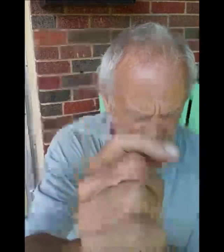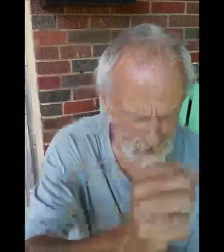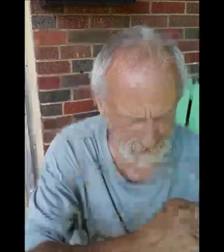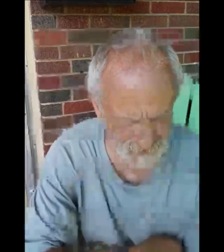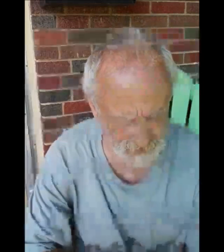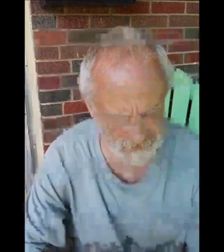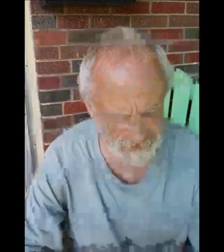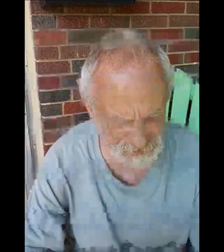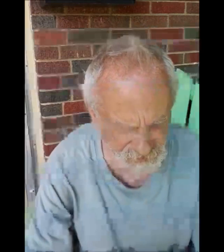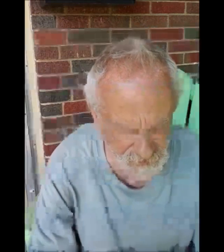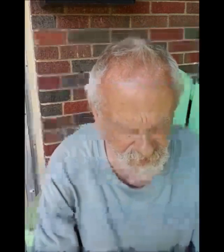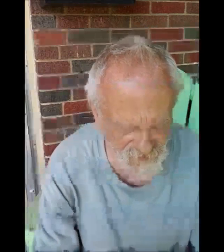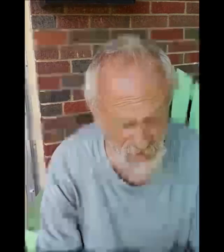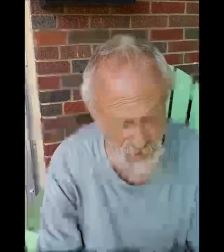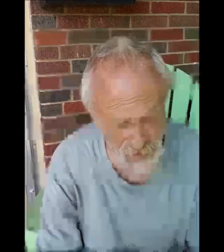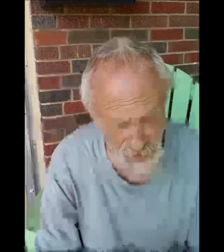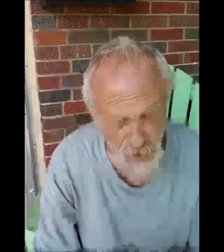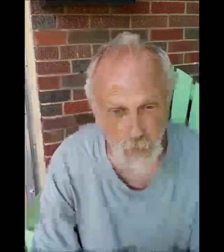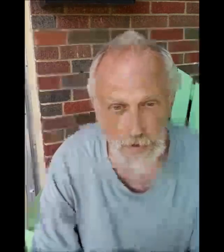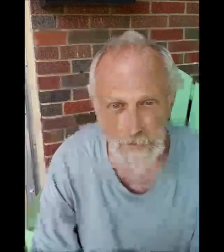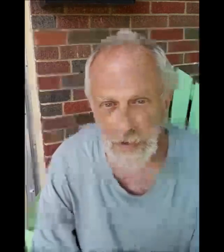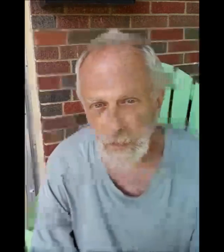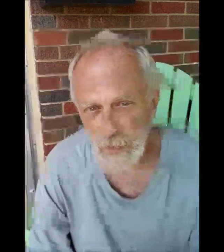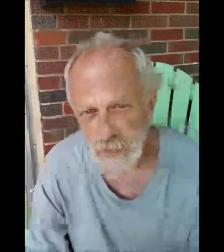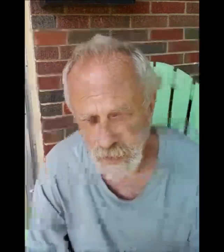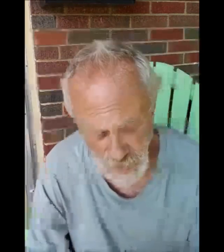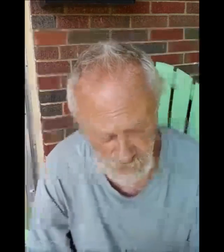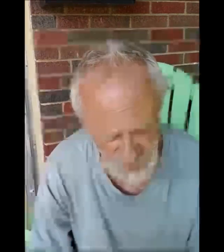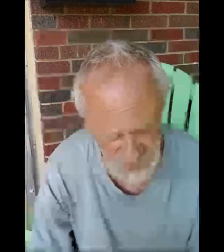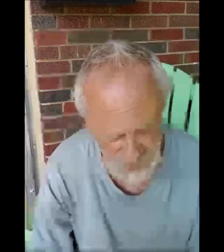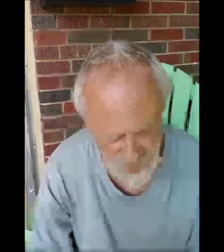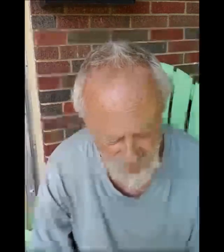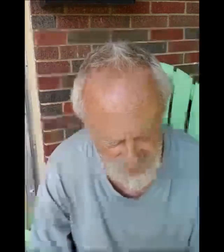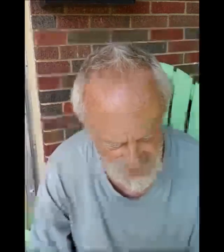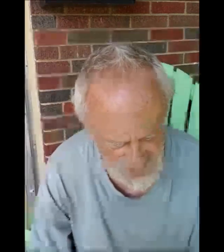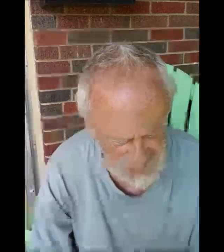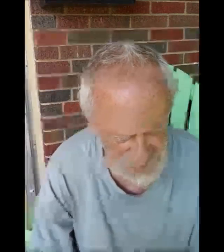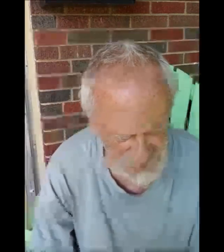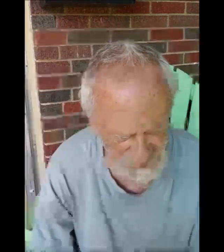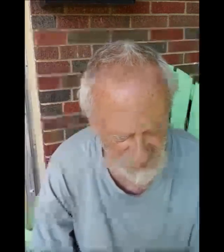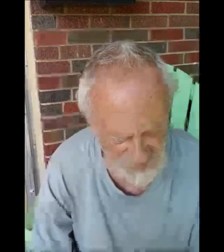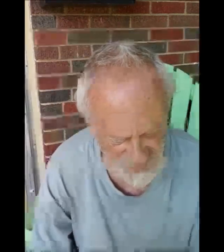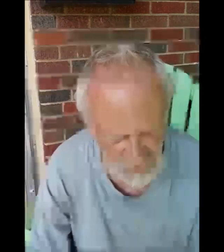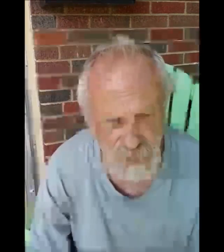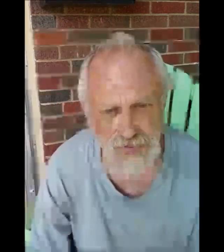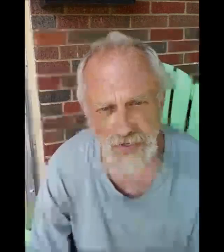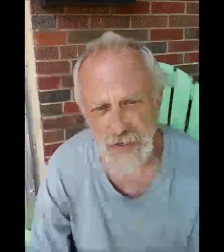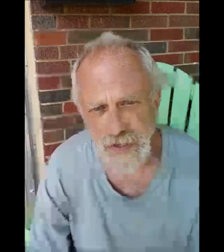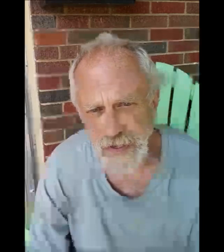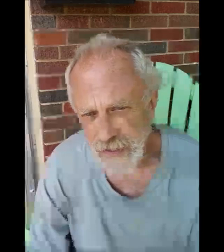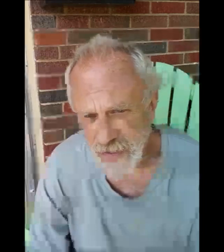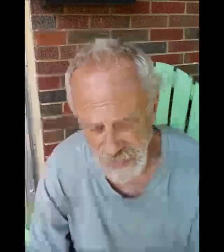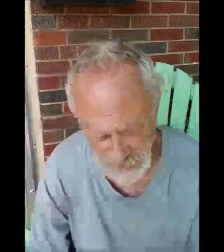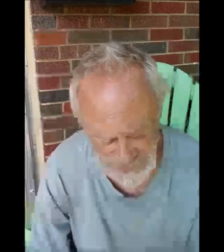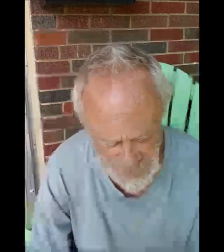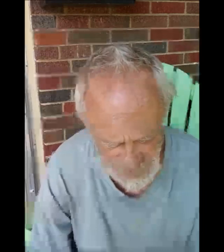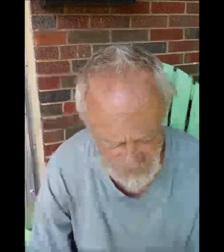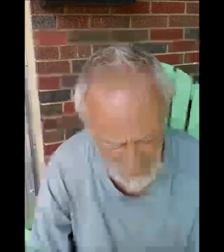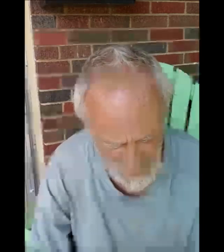tall. Now, a white man will grow almost as brown as an Indian if he stays out in the sun a long enough time.